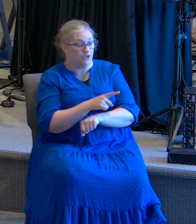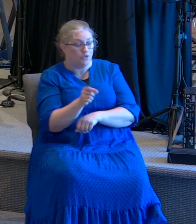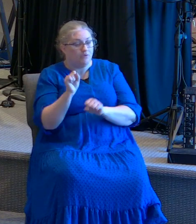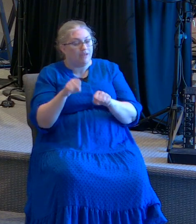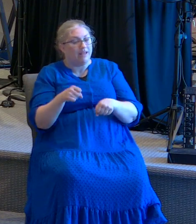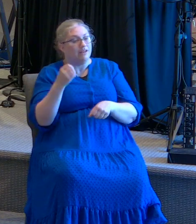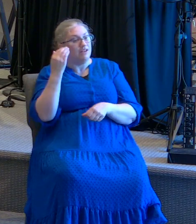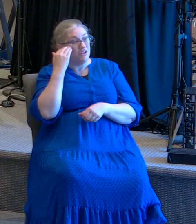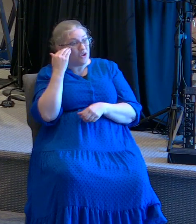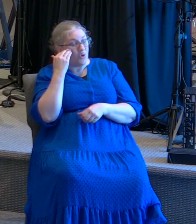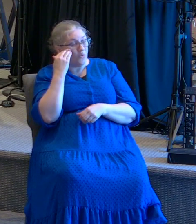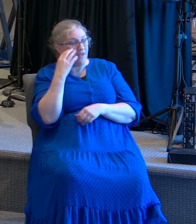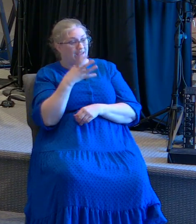he